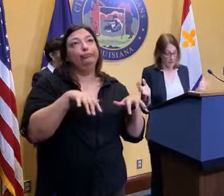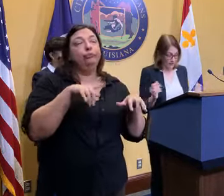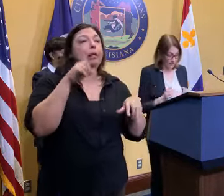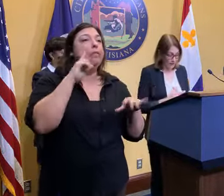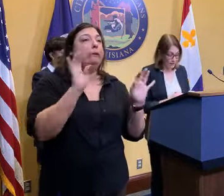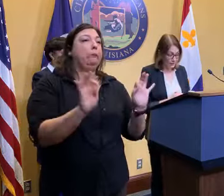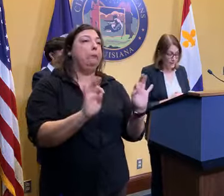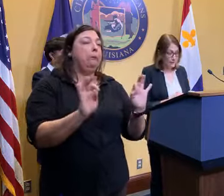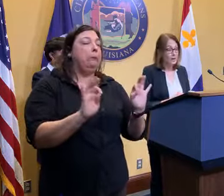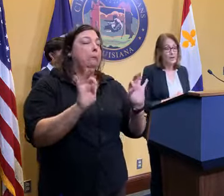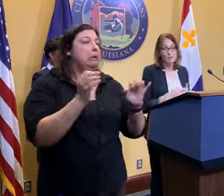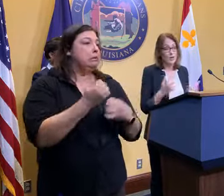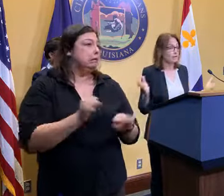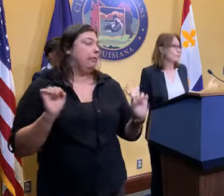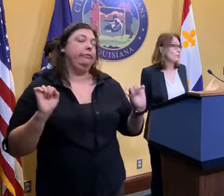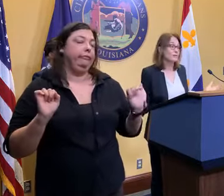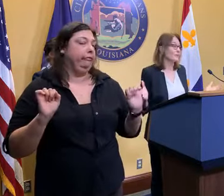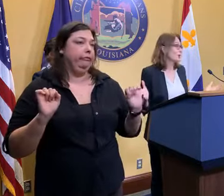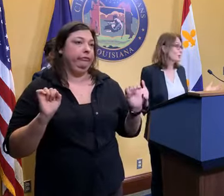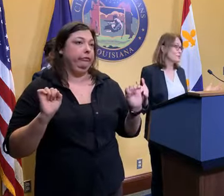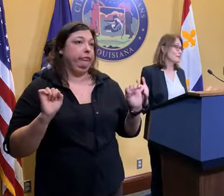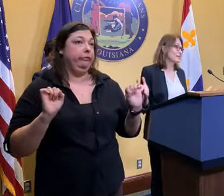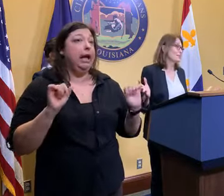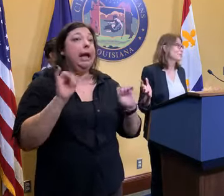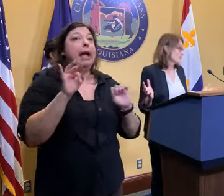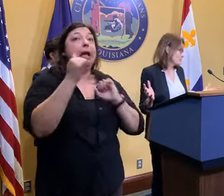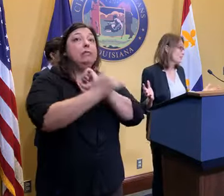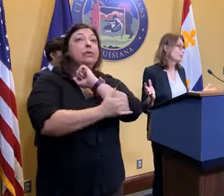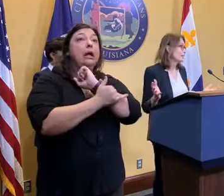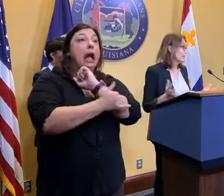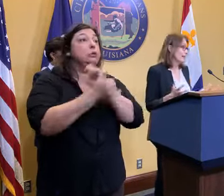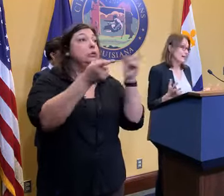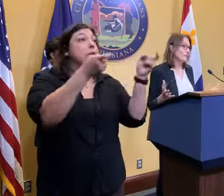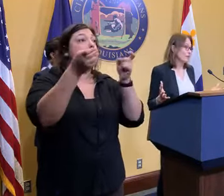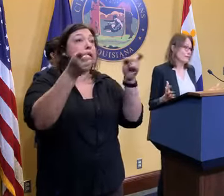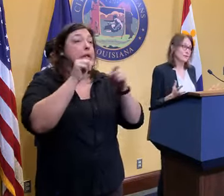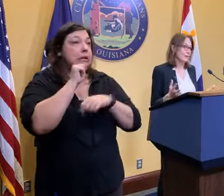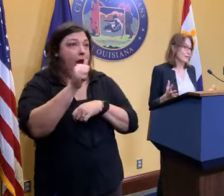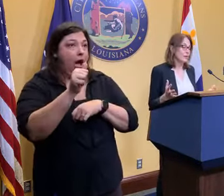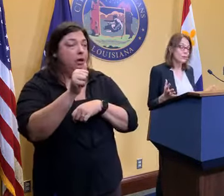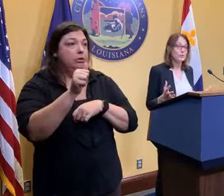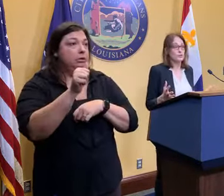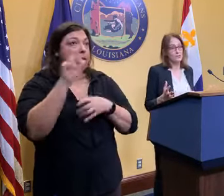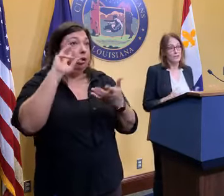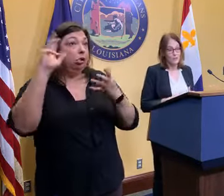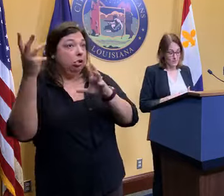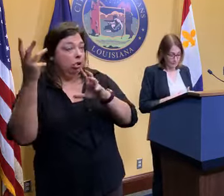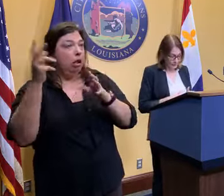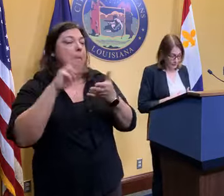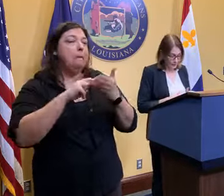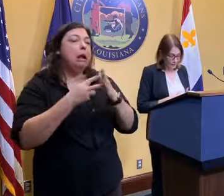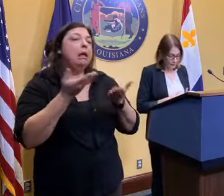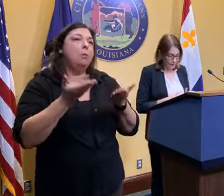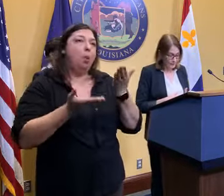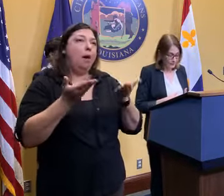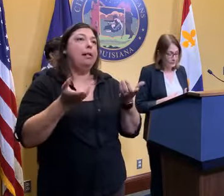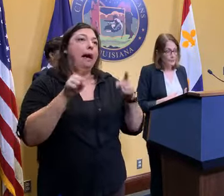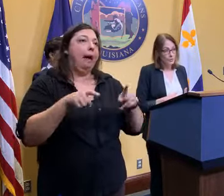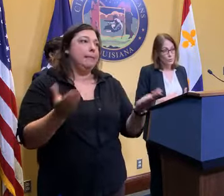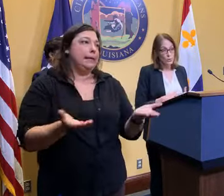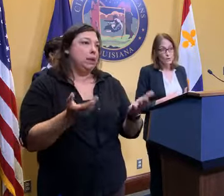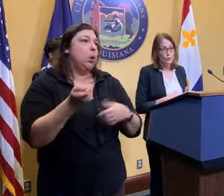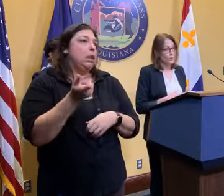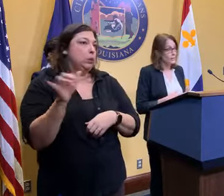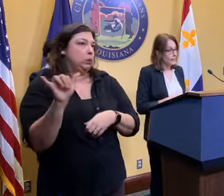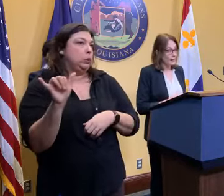be fine forever. As long as the rest of the country is out of control, there is almost certainly gonna be some spillover here.